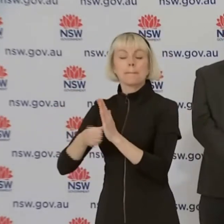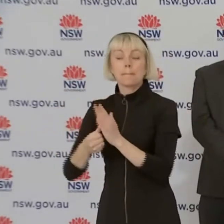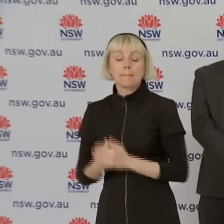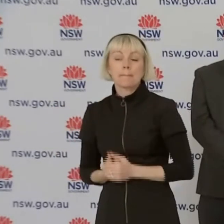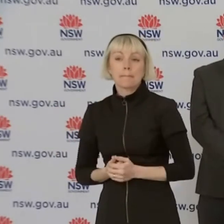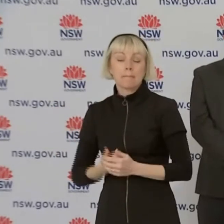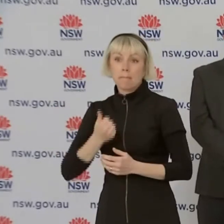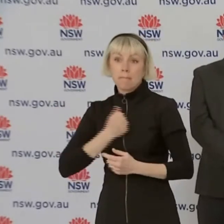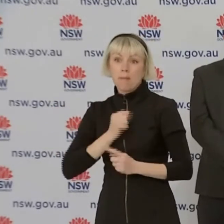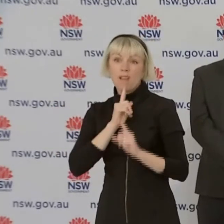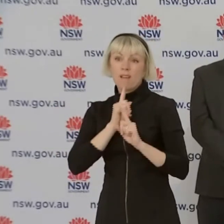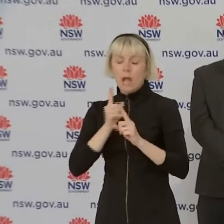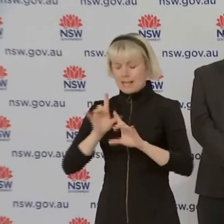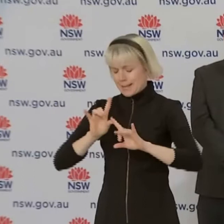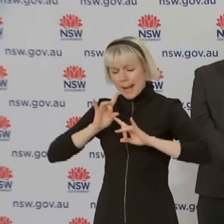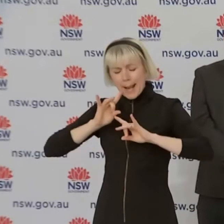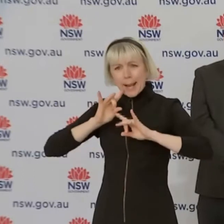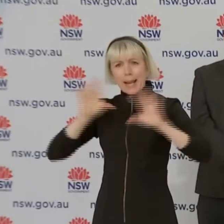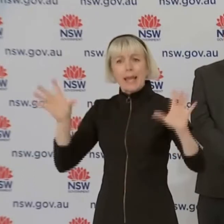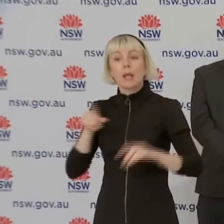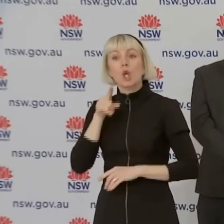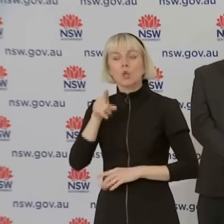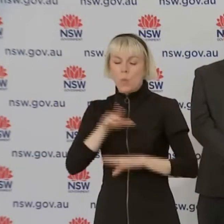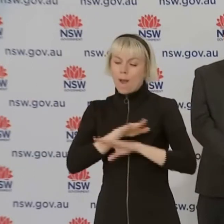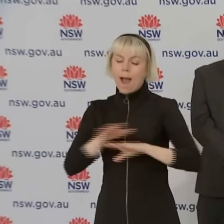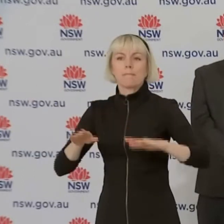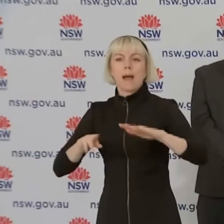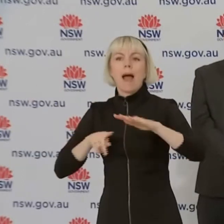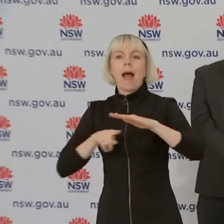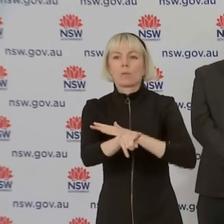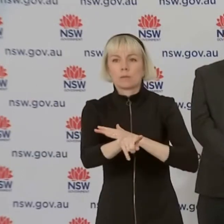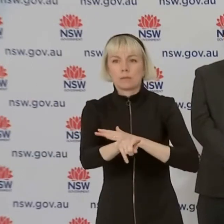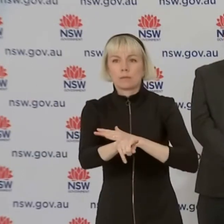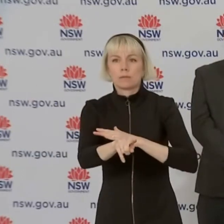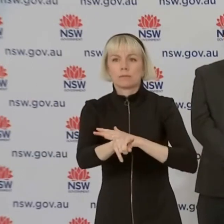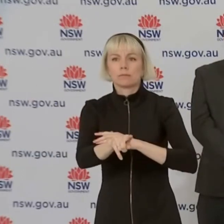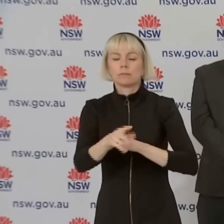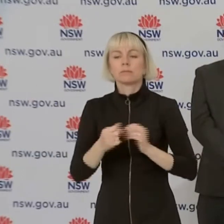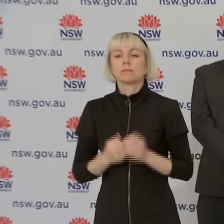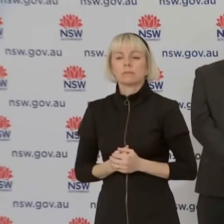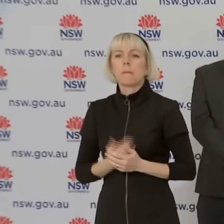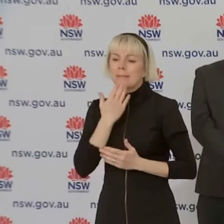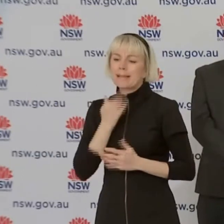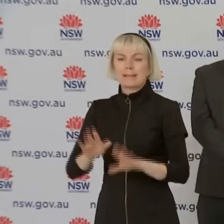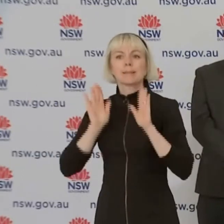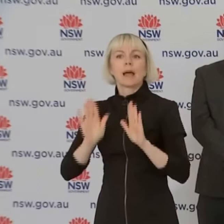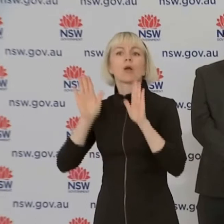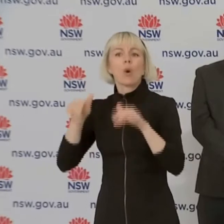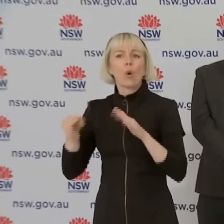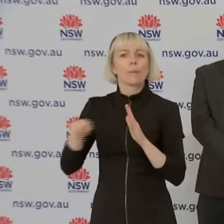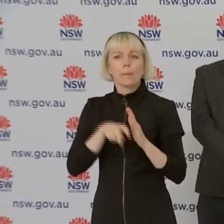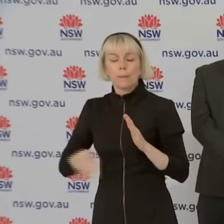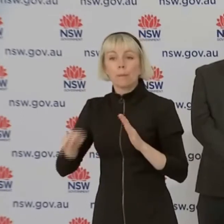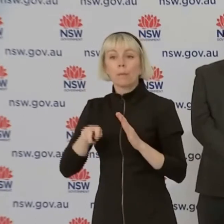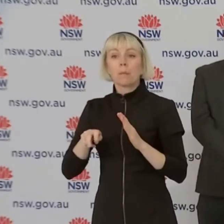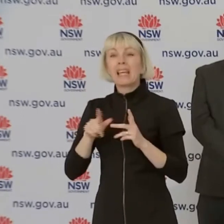clearer. You know, please do not go out and about. Please minimise. You know, if you can go shopping every